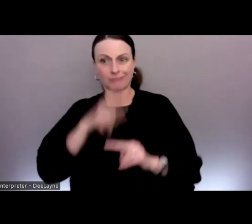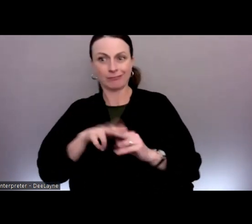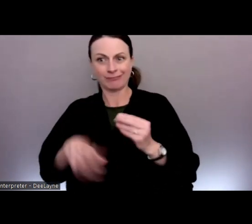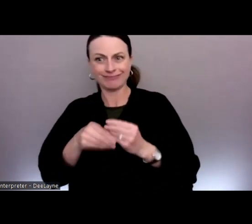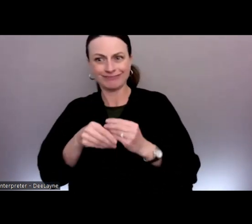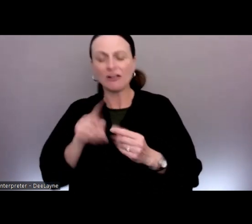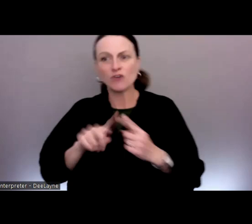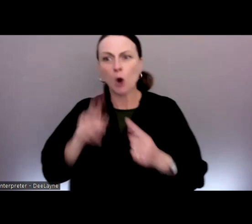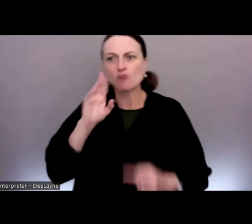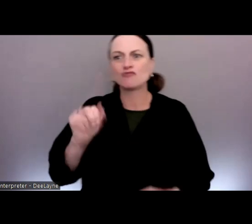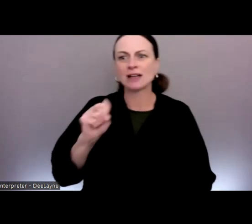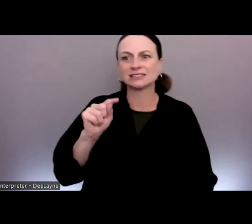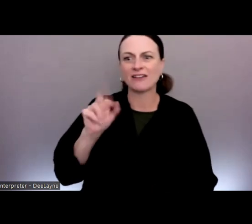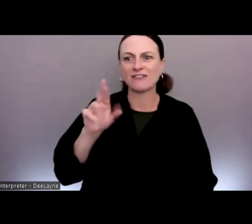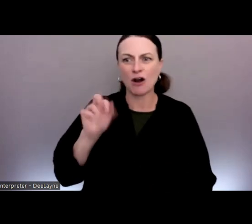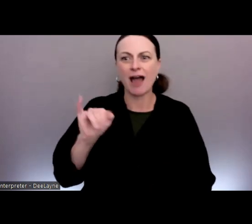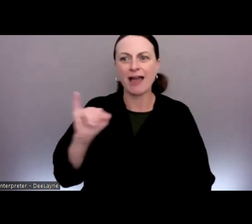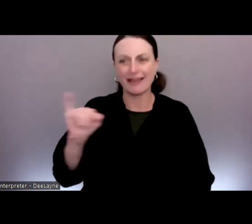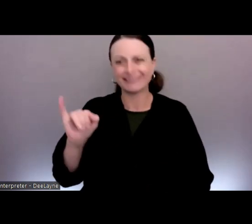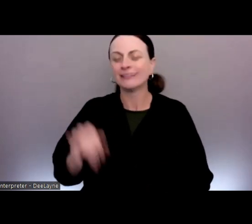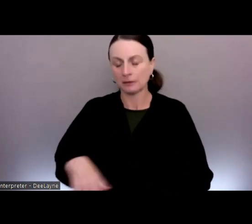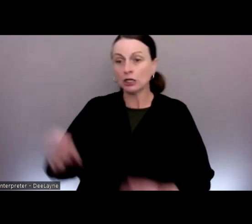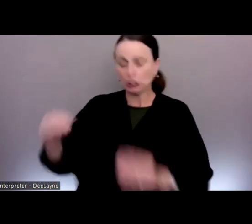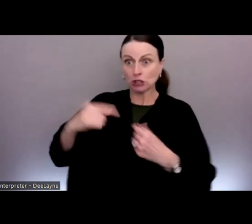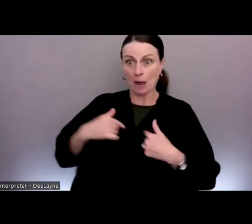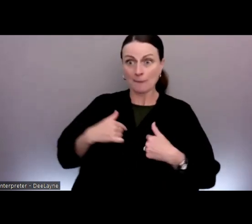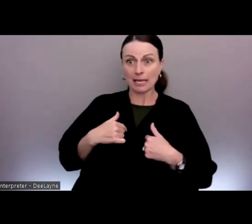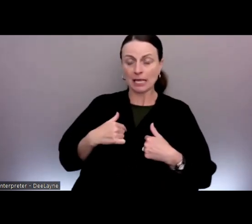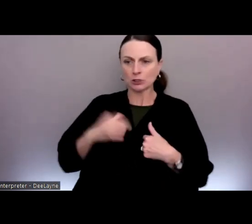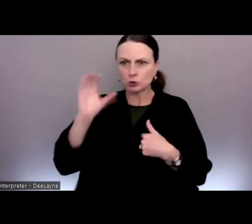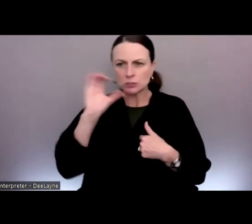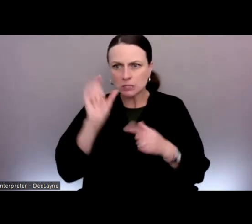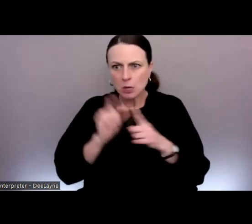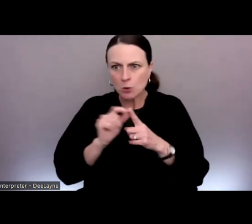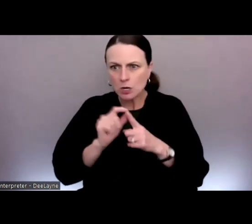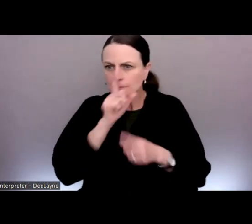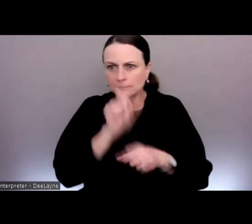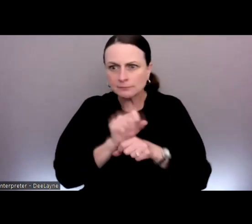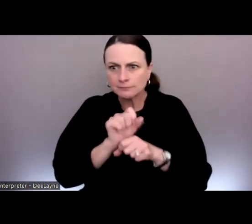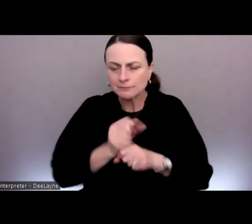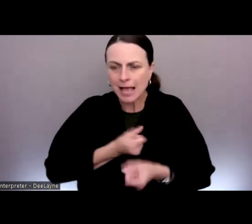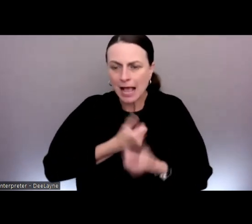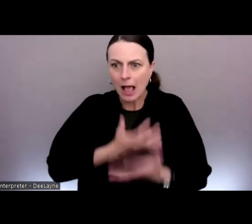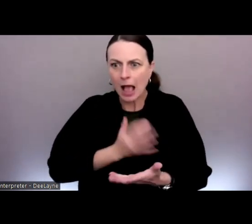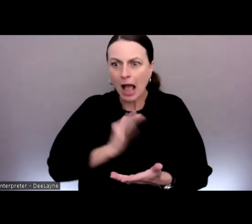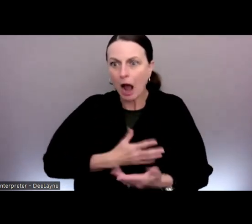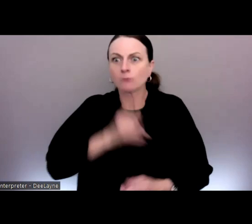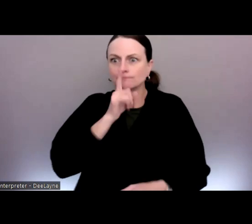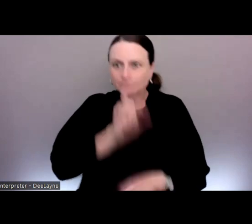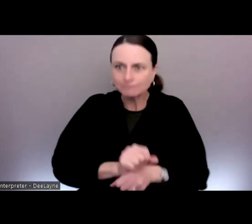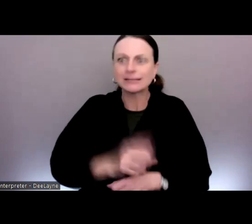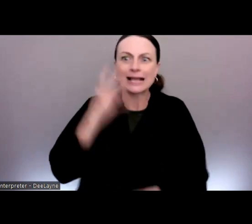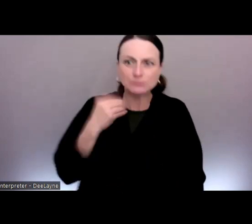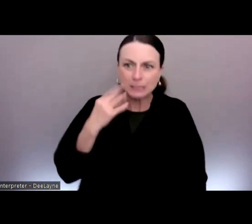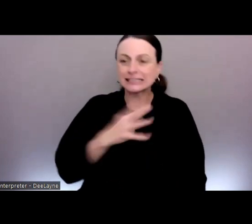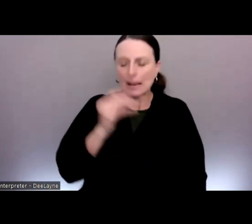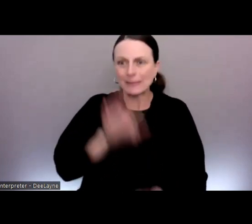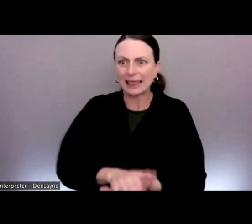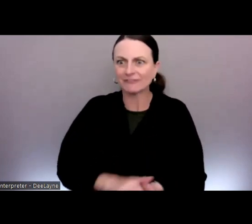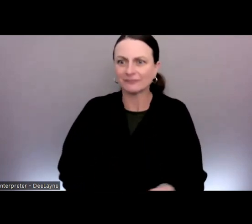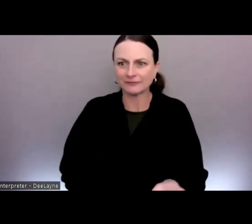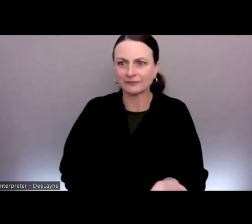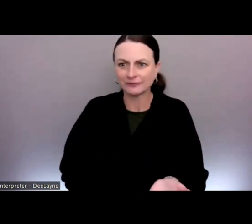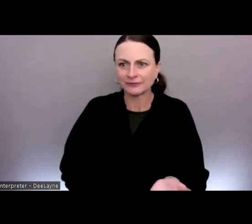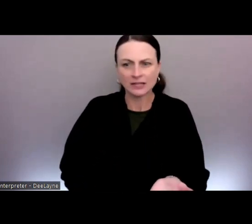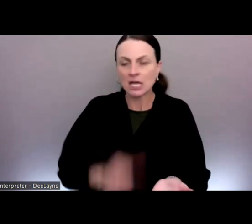Rastafari. Rastafari taught me to seek words that actually express our experiences and beliefs that are